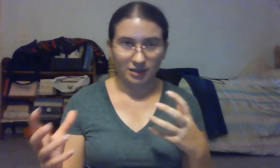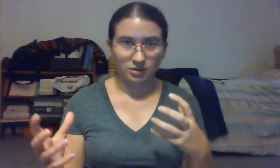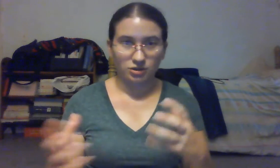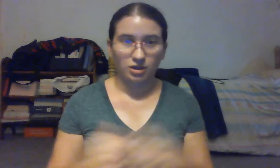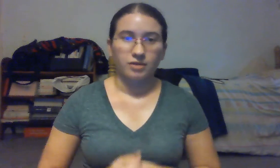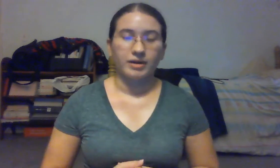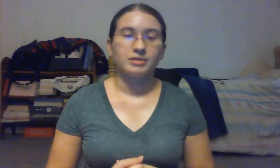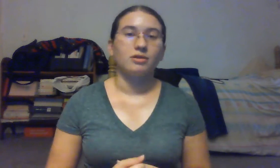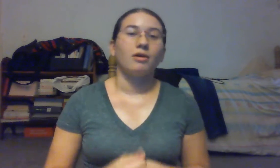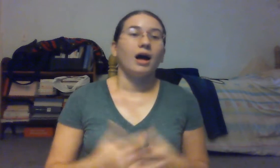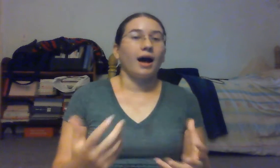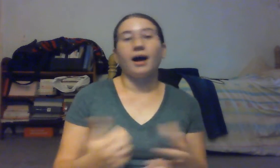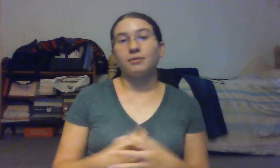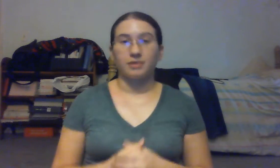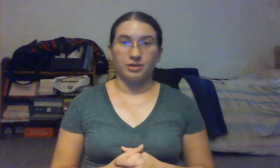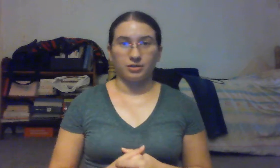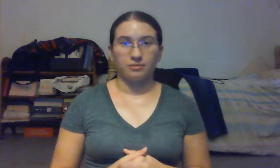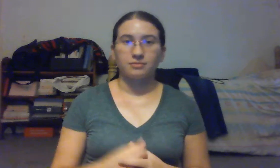change. Right? So I want you.